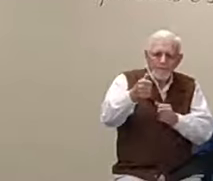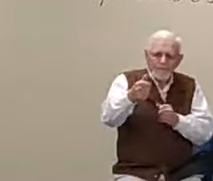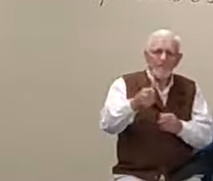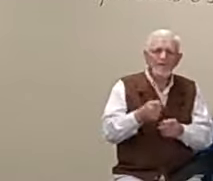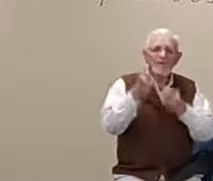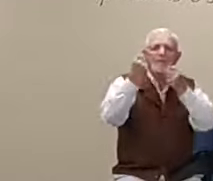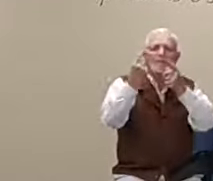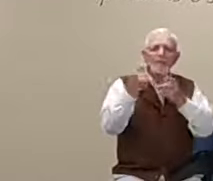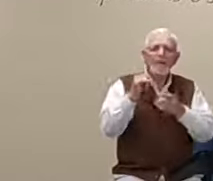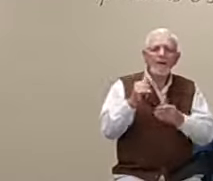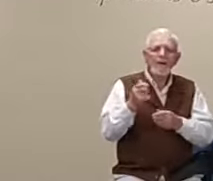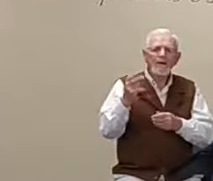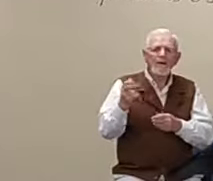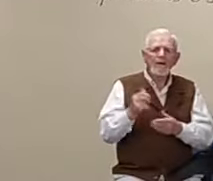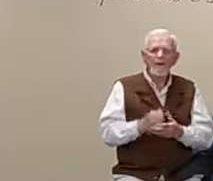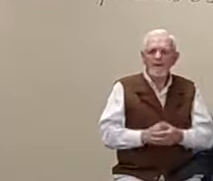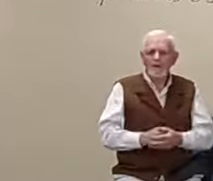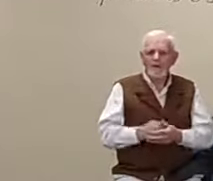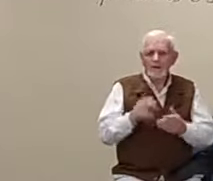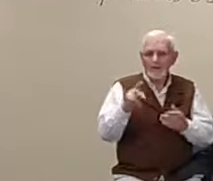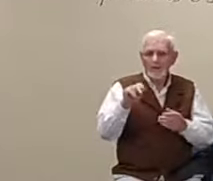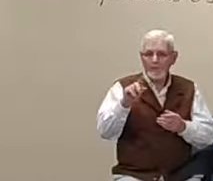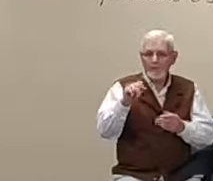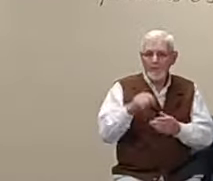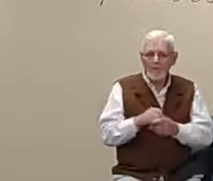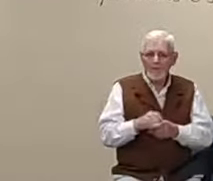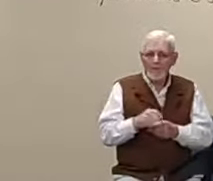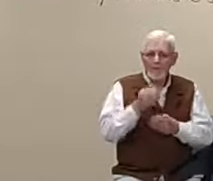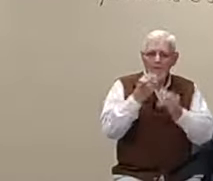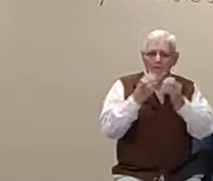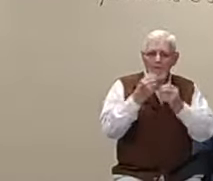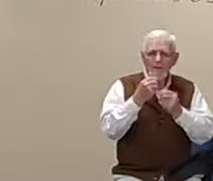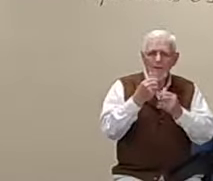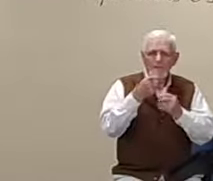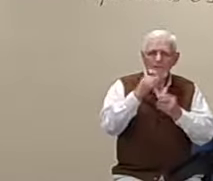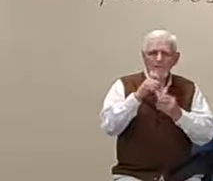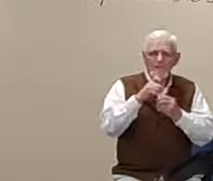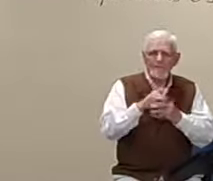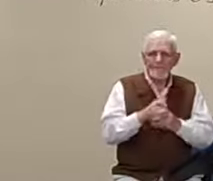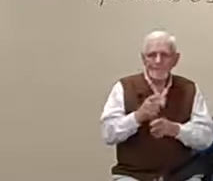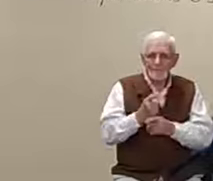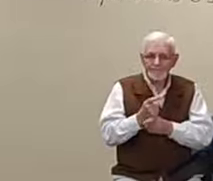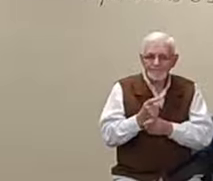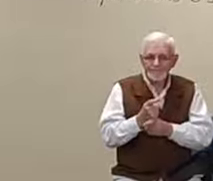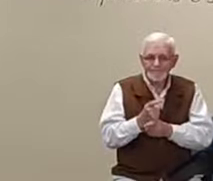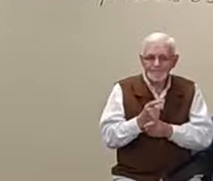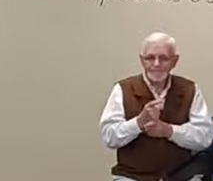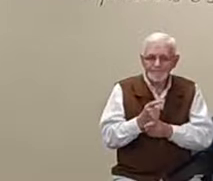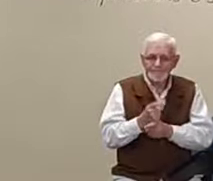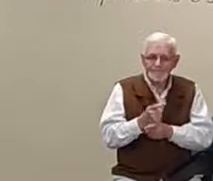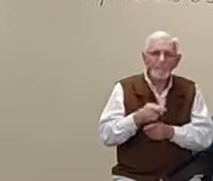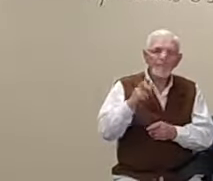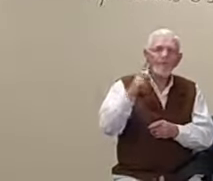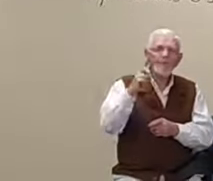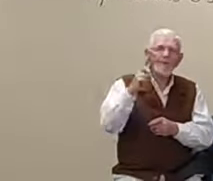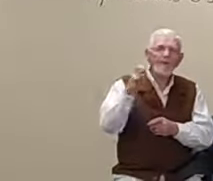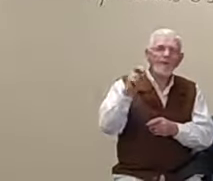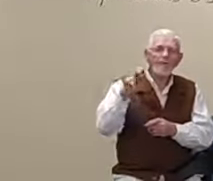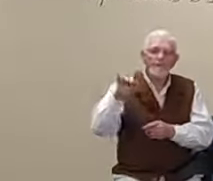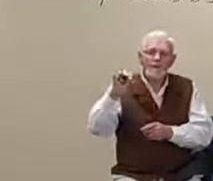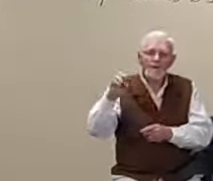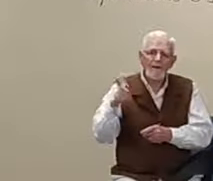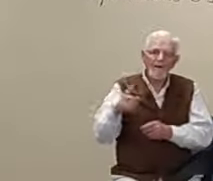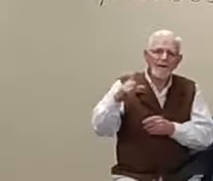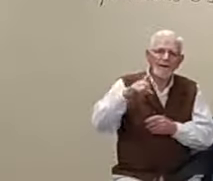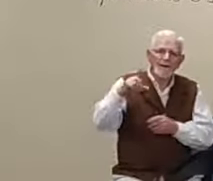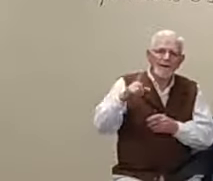hey, you know, Peter ate and drank, right? He denied the Lord, and he was restored. That's what the Lord's